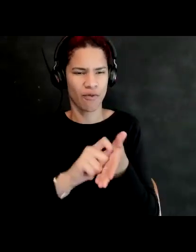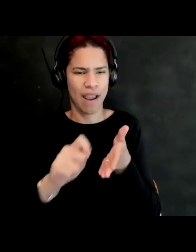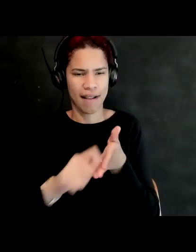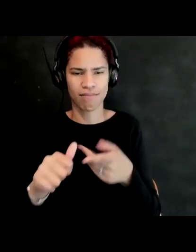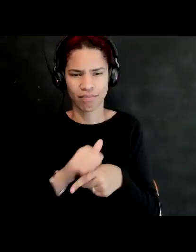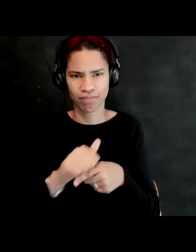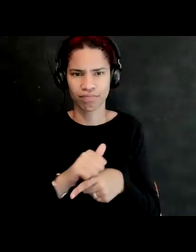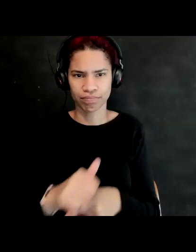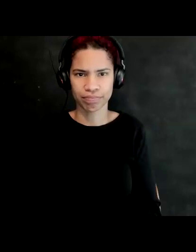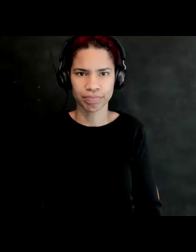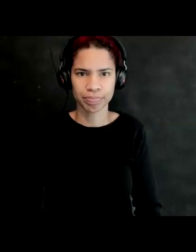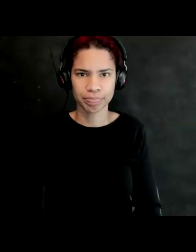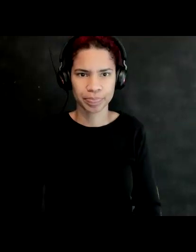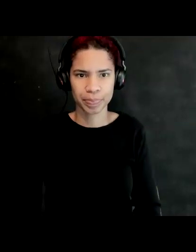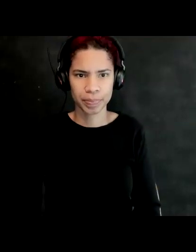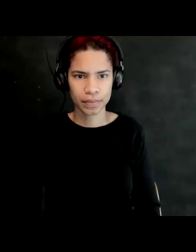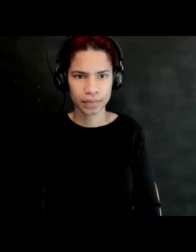exercise.